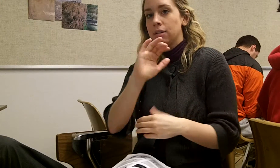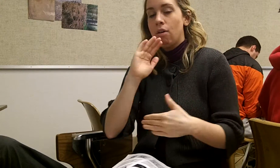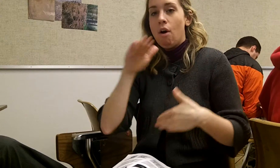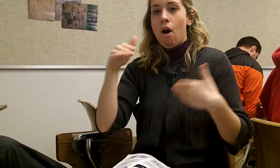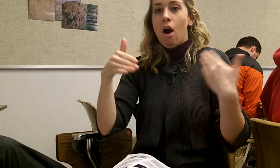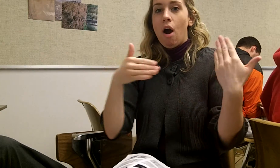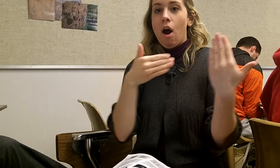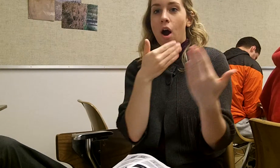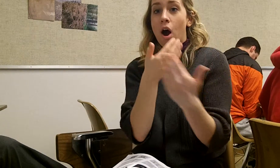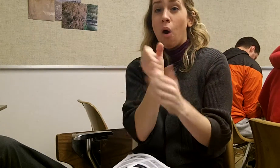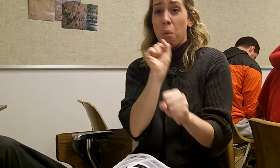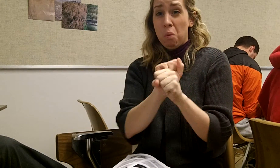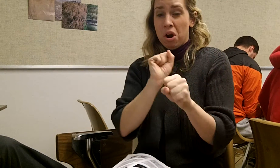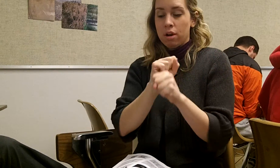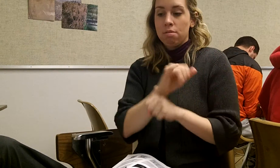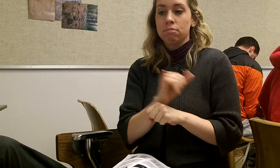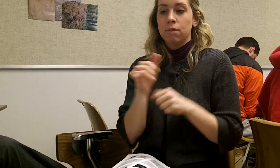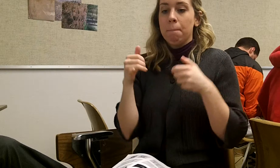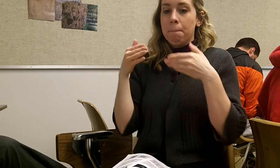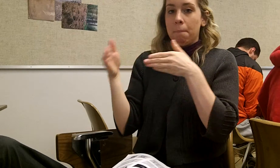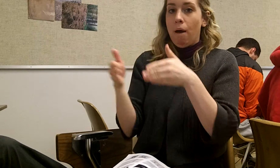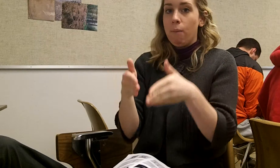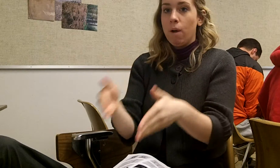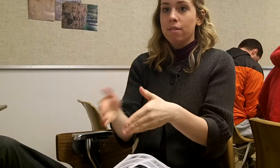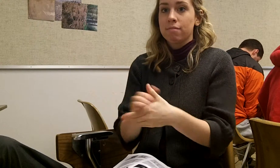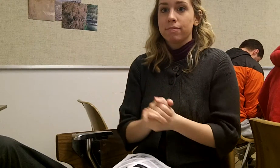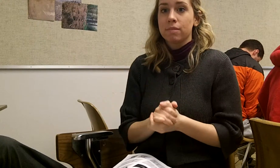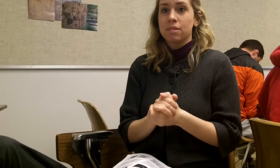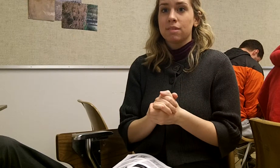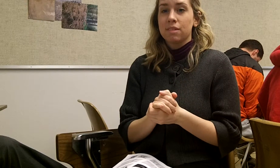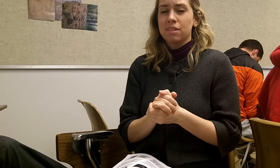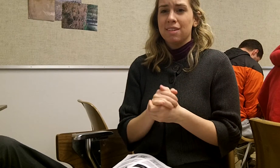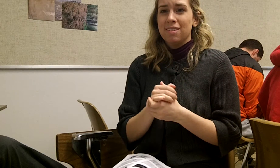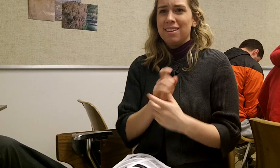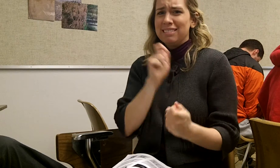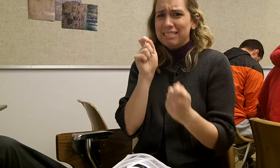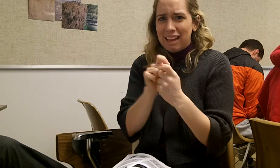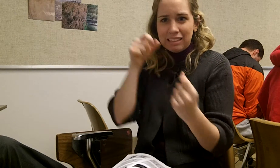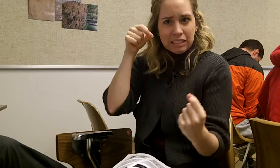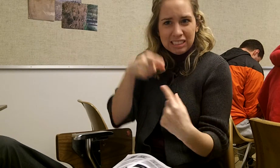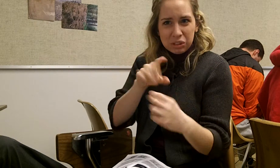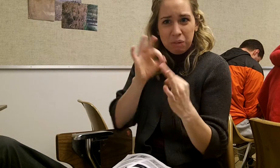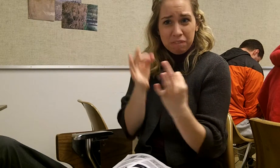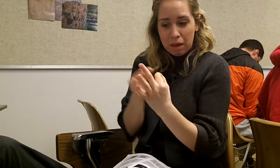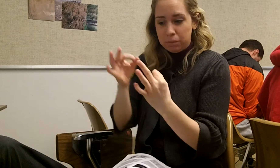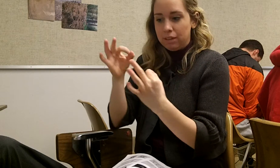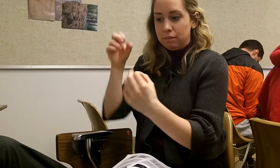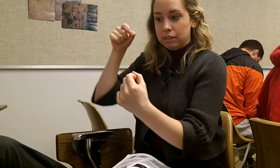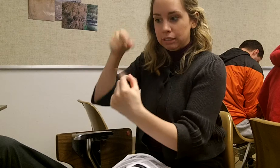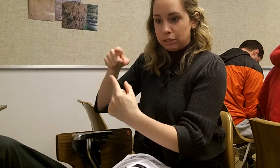working in this pathway. Exactly what the signal is within this family of signal molecules